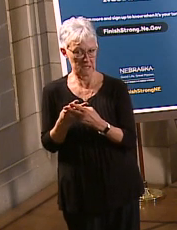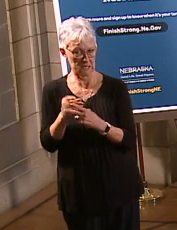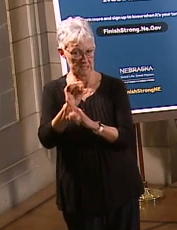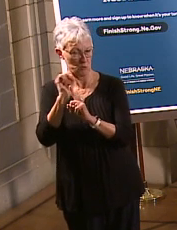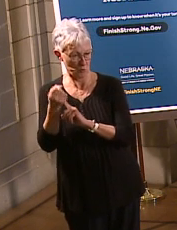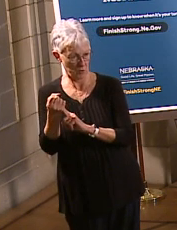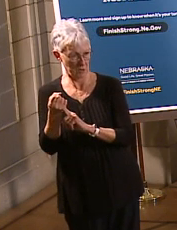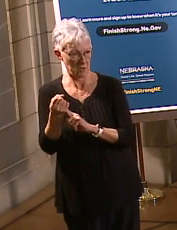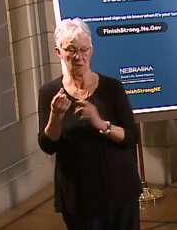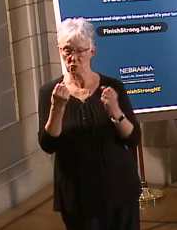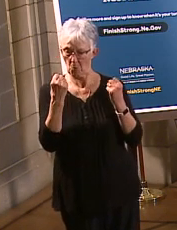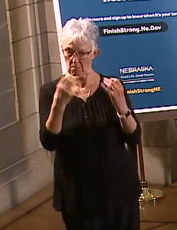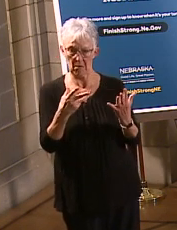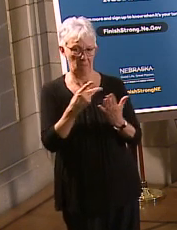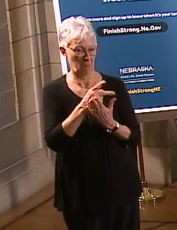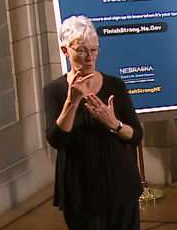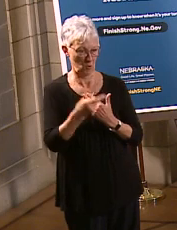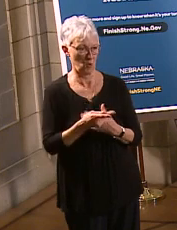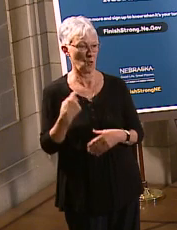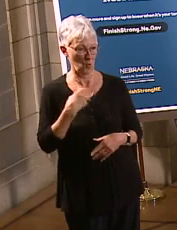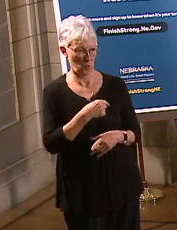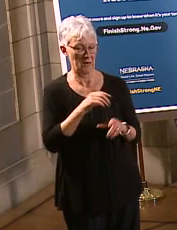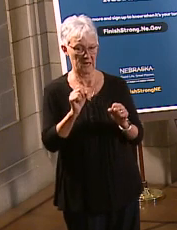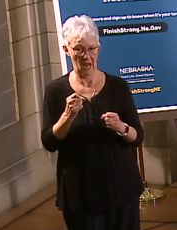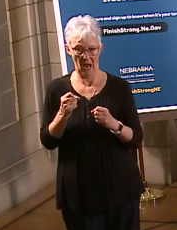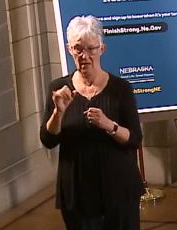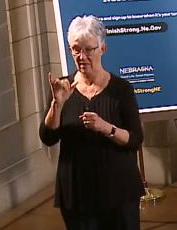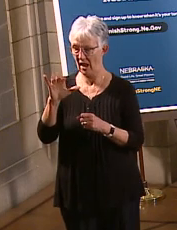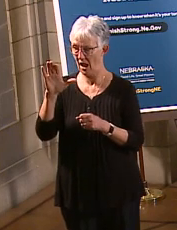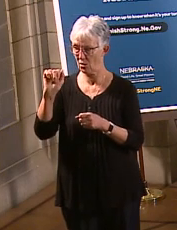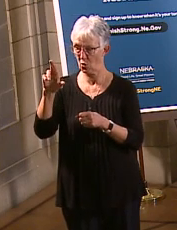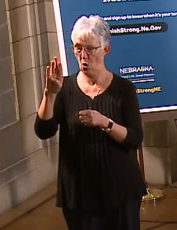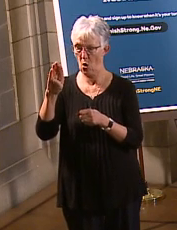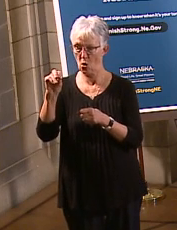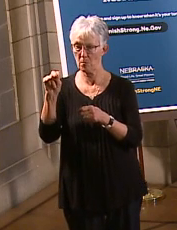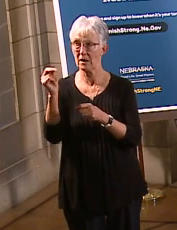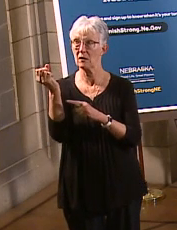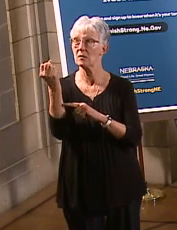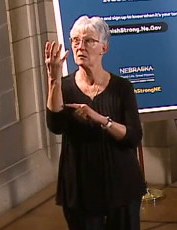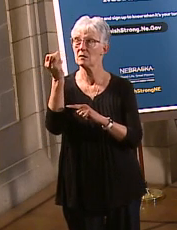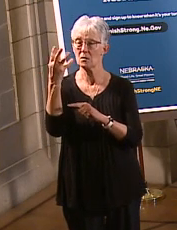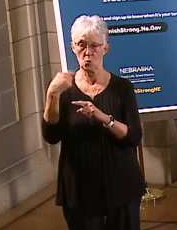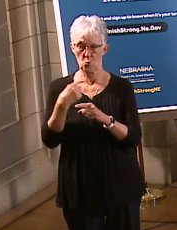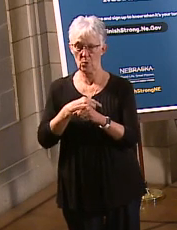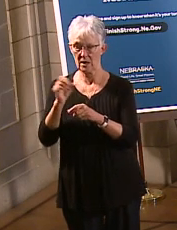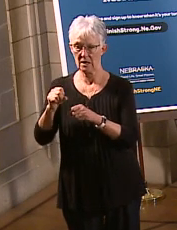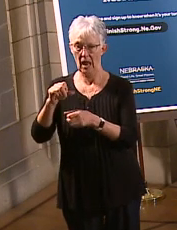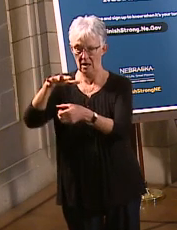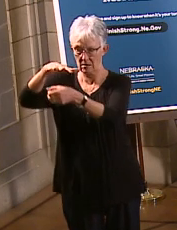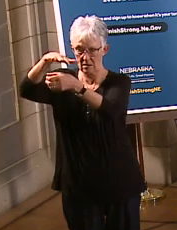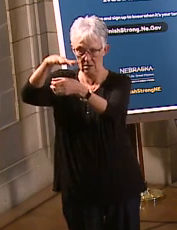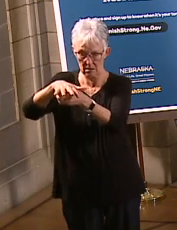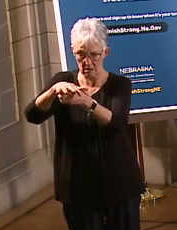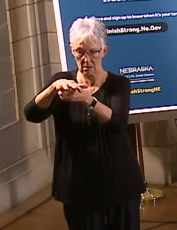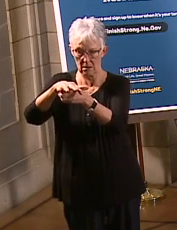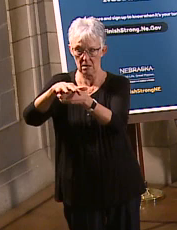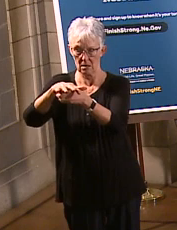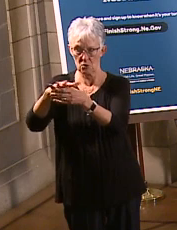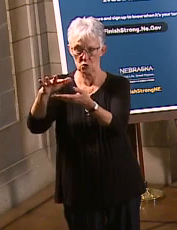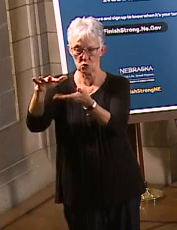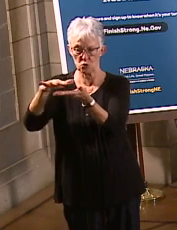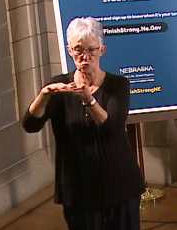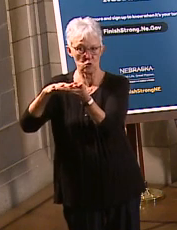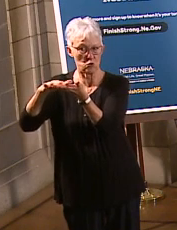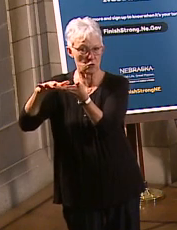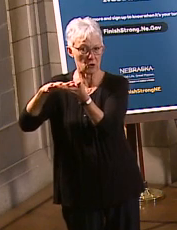to where we will be able to actually capture that carbon coming out of those ethanol plants. which will then help us increase what's called the